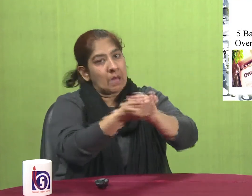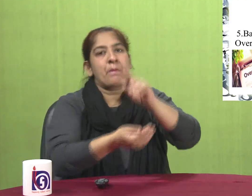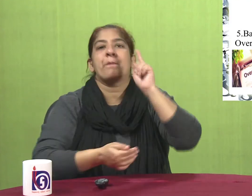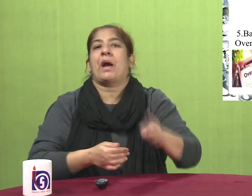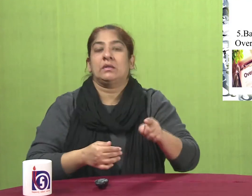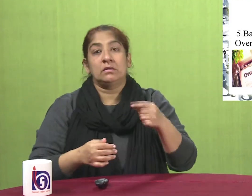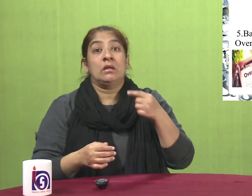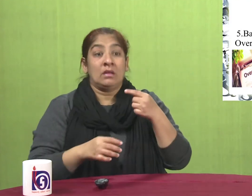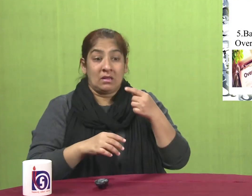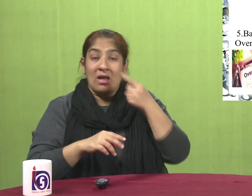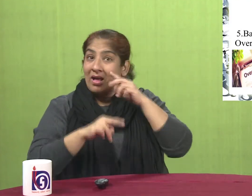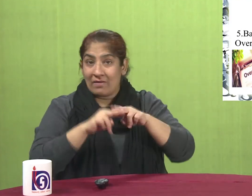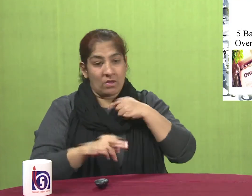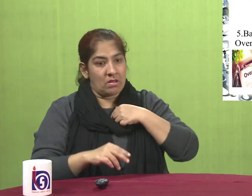minimum level.